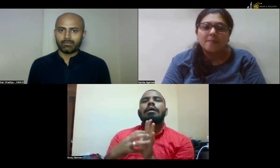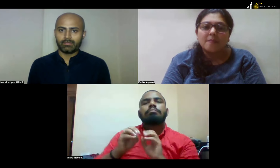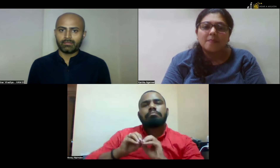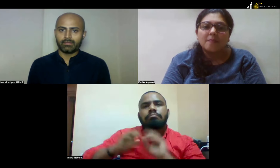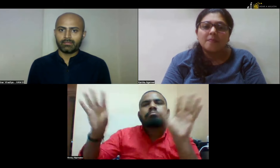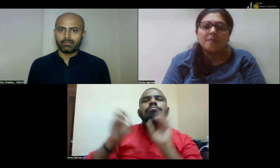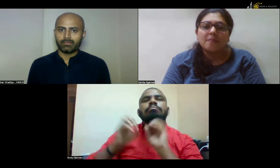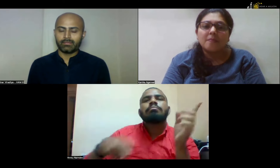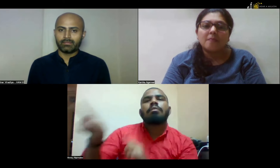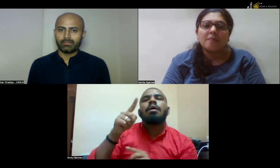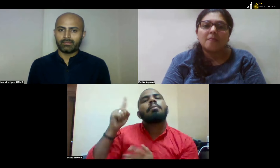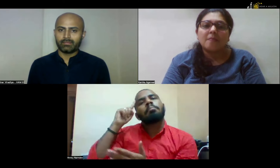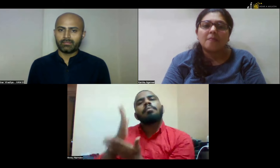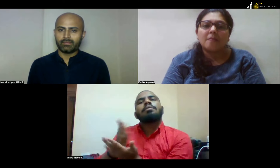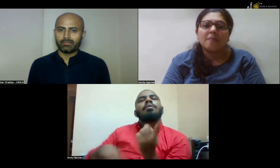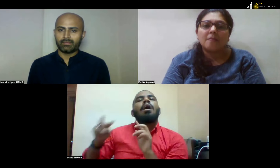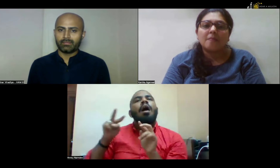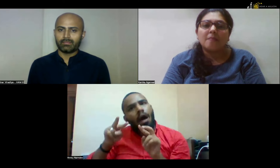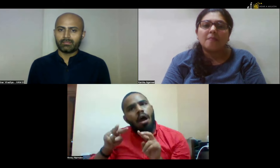excited. And,